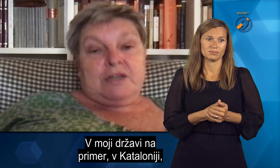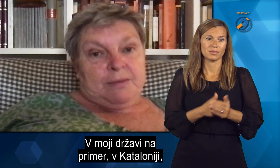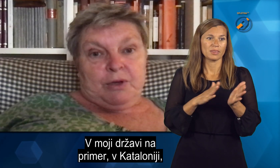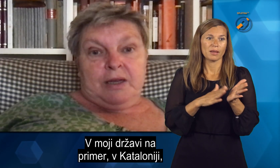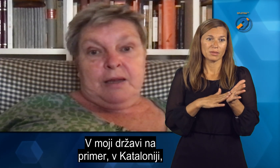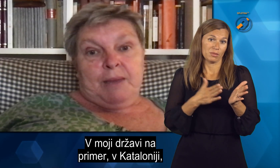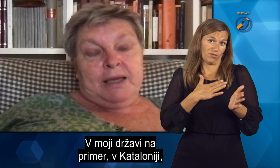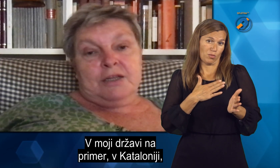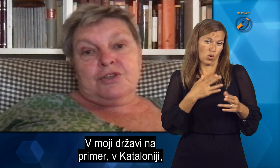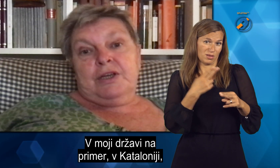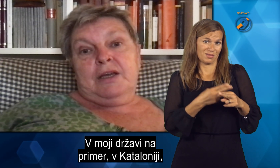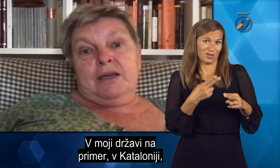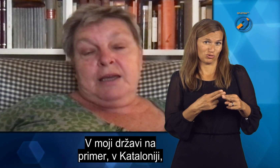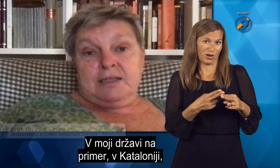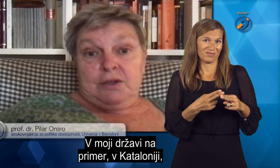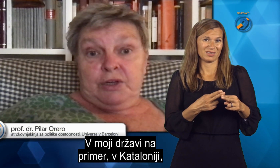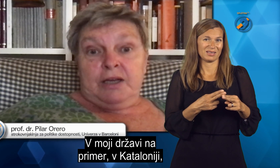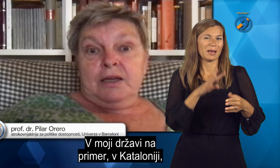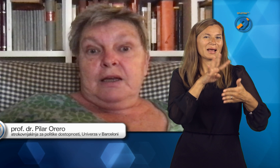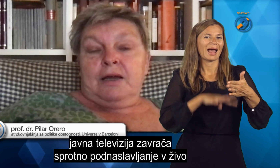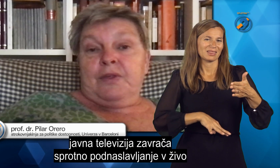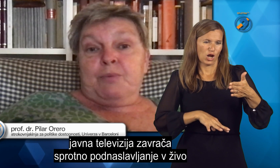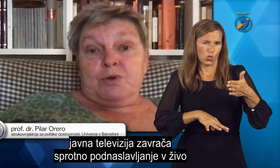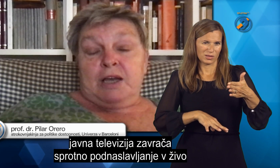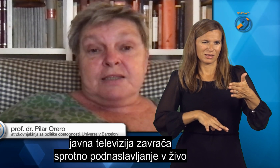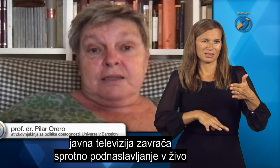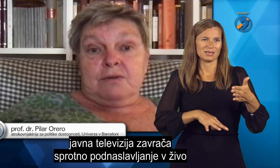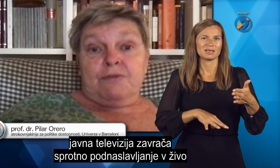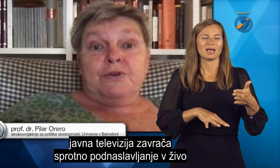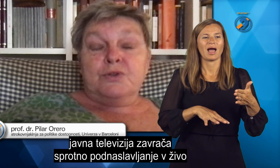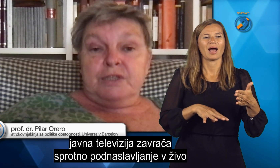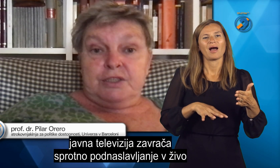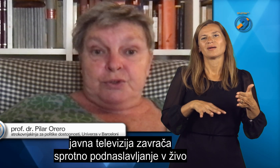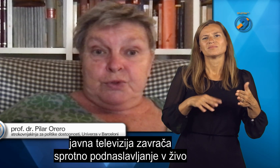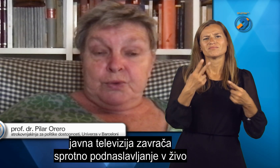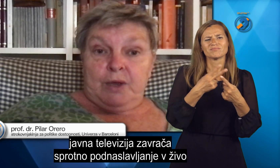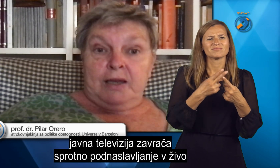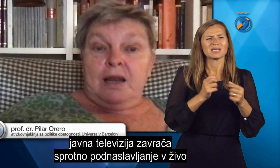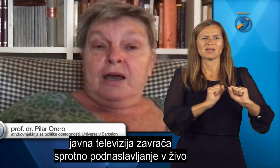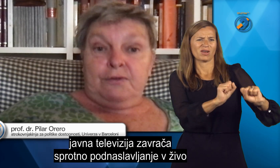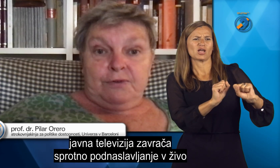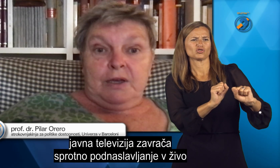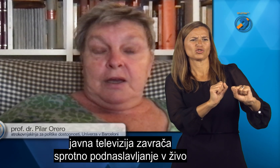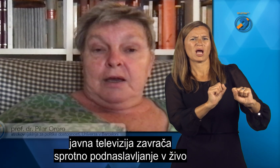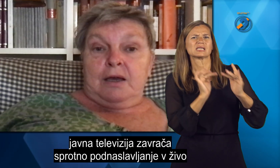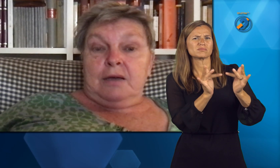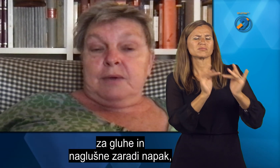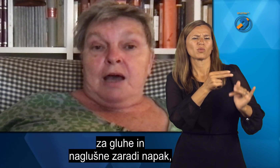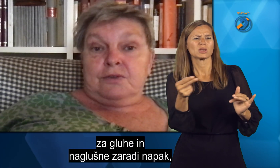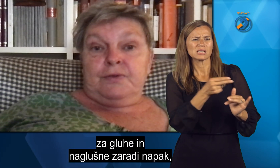For example, in my country, in Catalonia, the broadcaster refuses to do any live